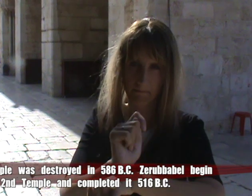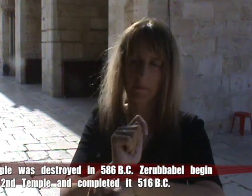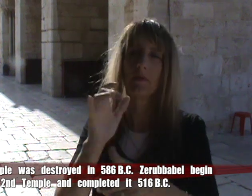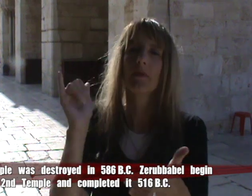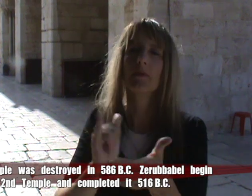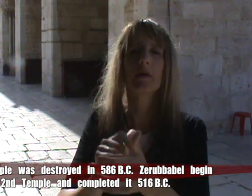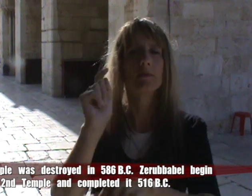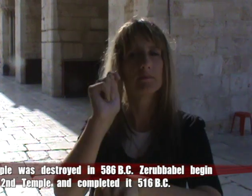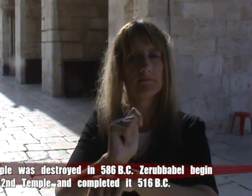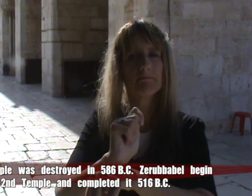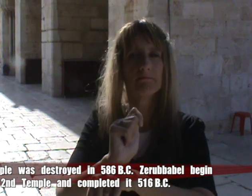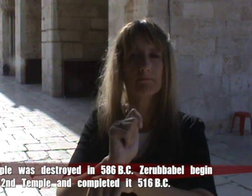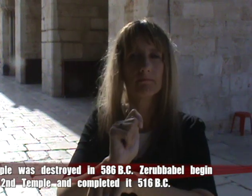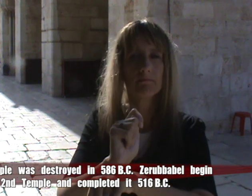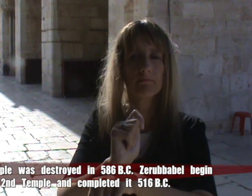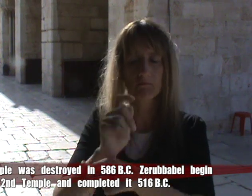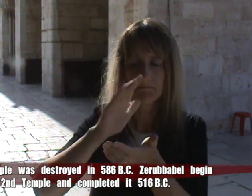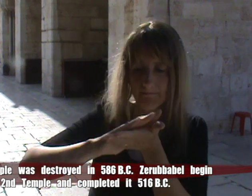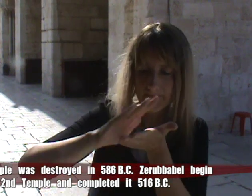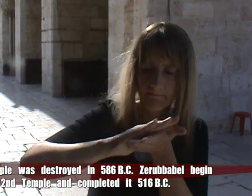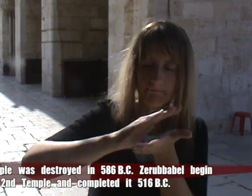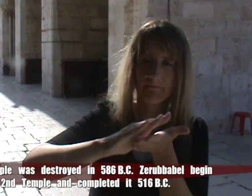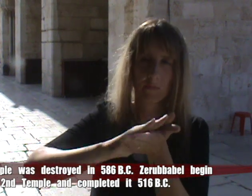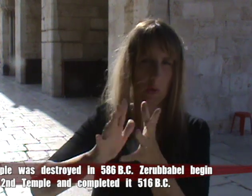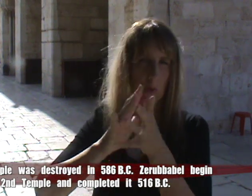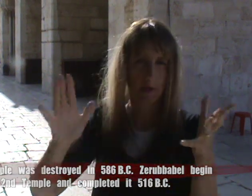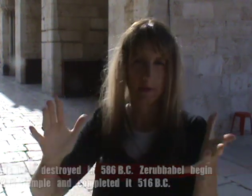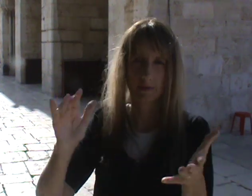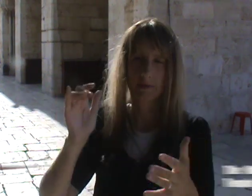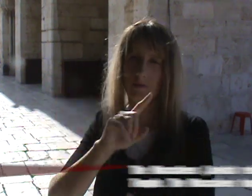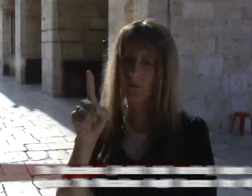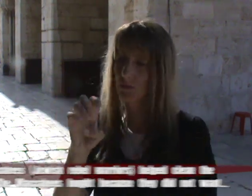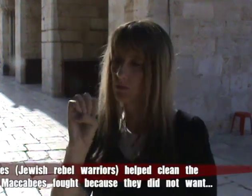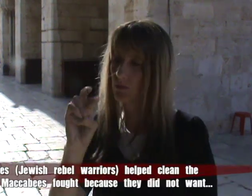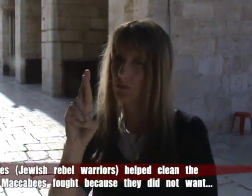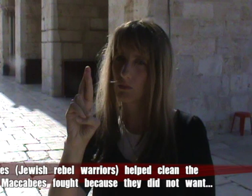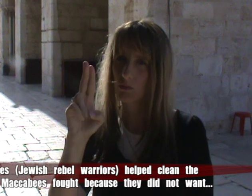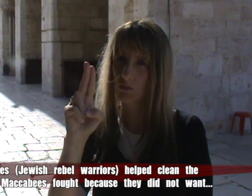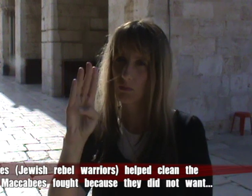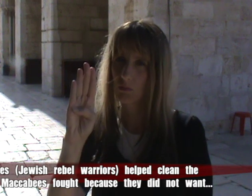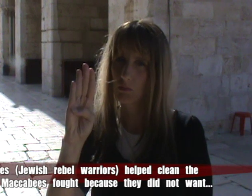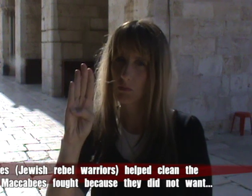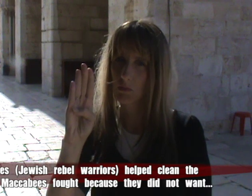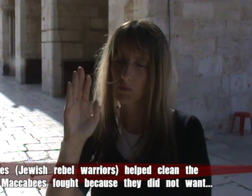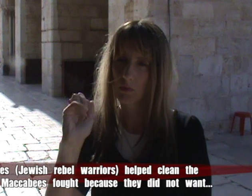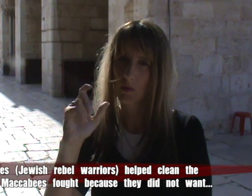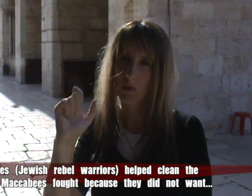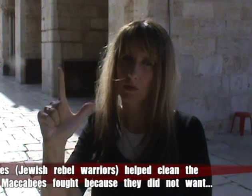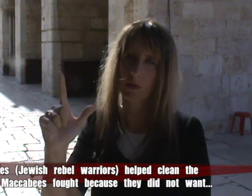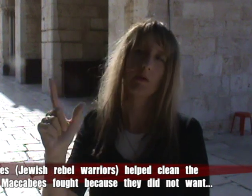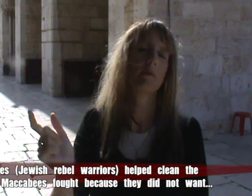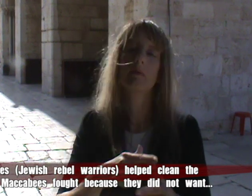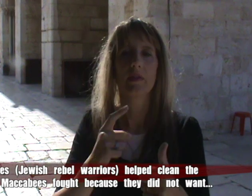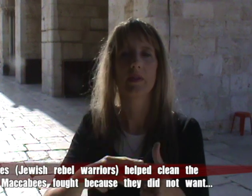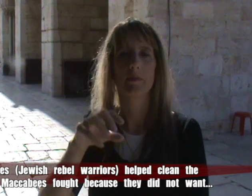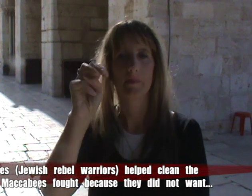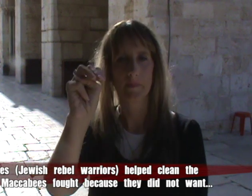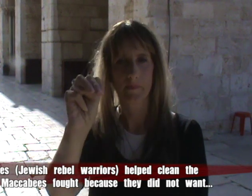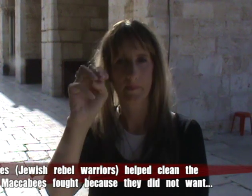and completed it in 516 BC. There was a lot of cleansing done of the temple